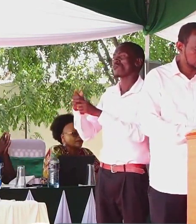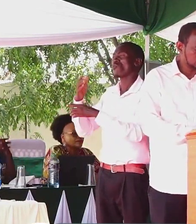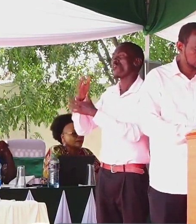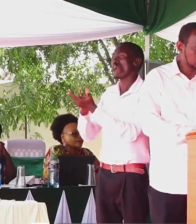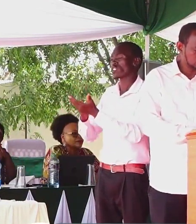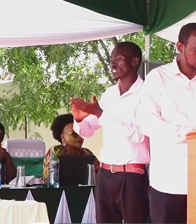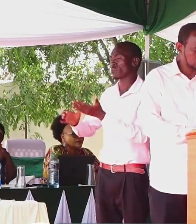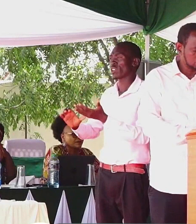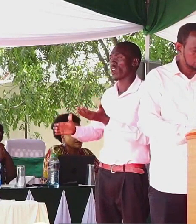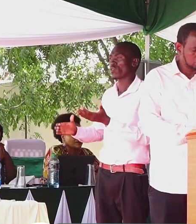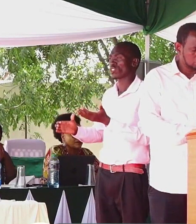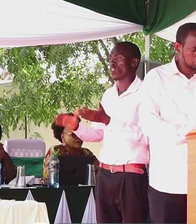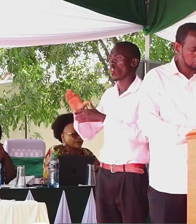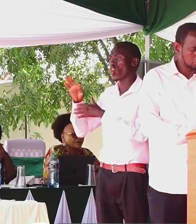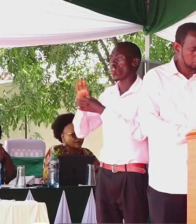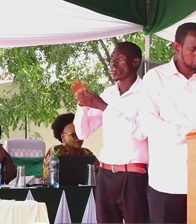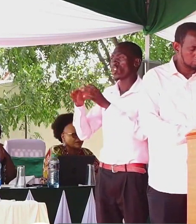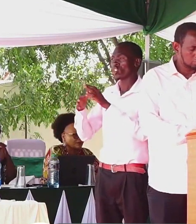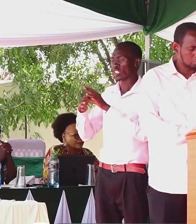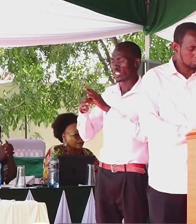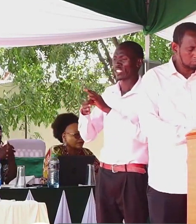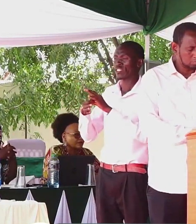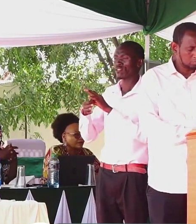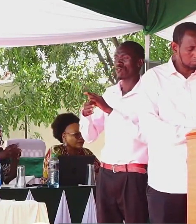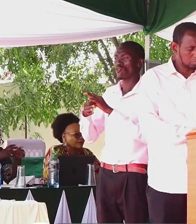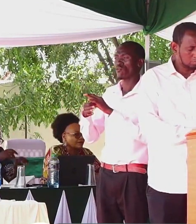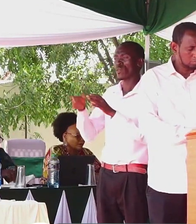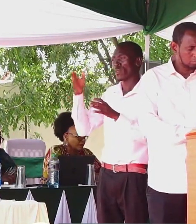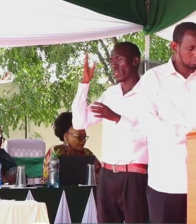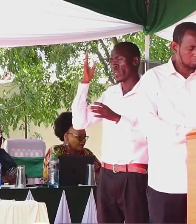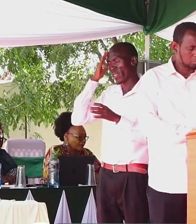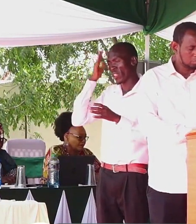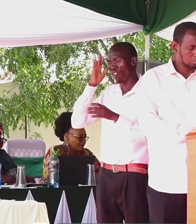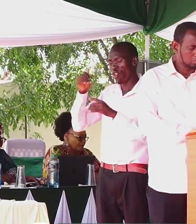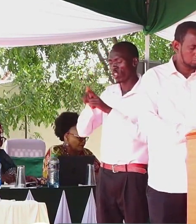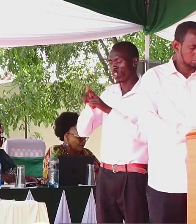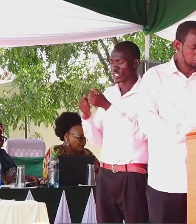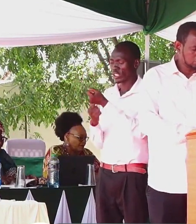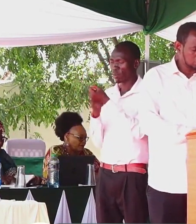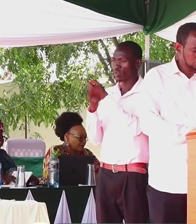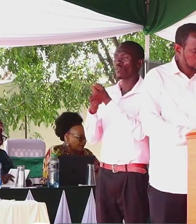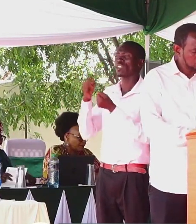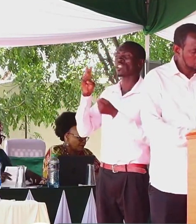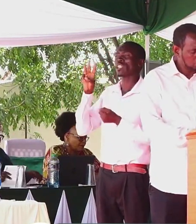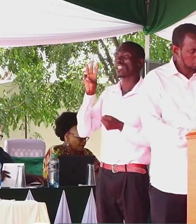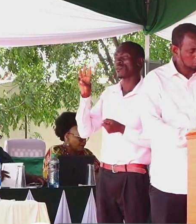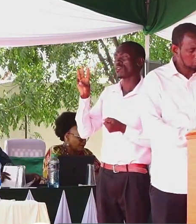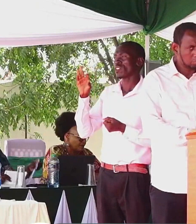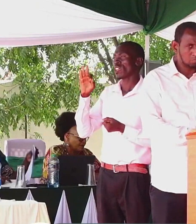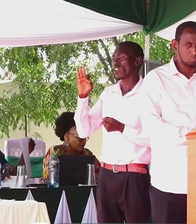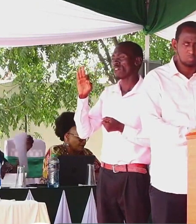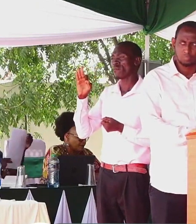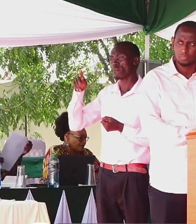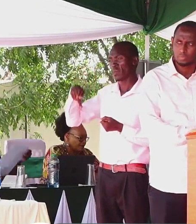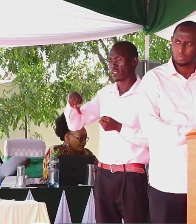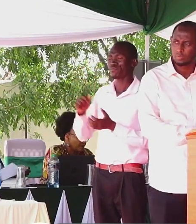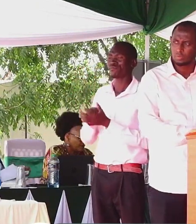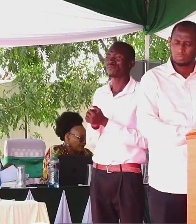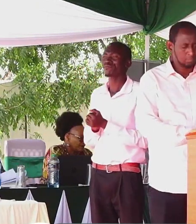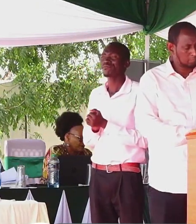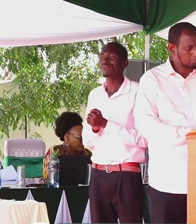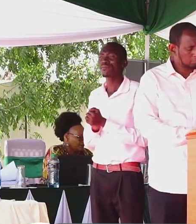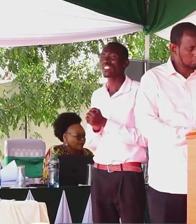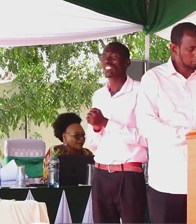ECD coordinators, of course, and that one was with the support of WFP. And we have